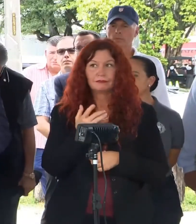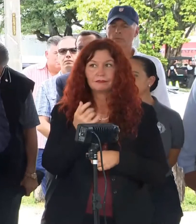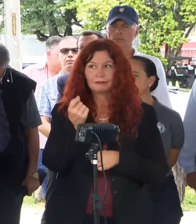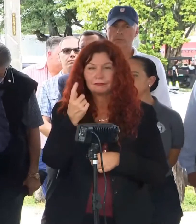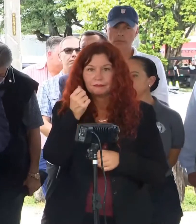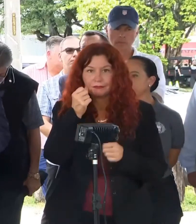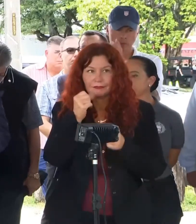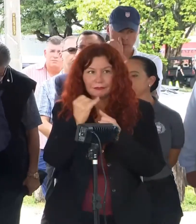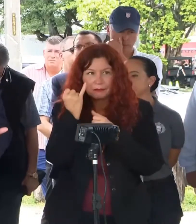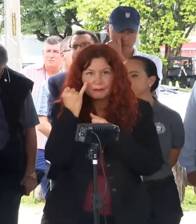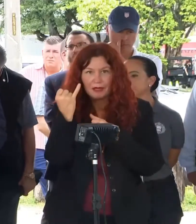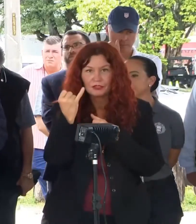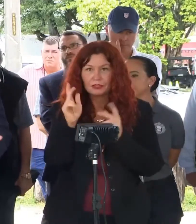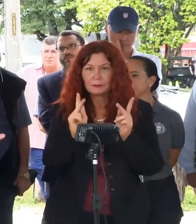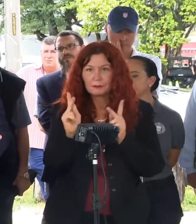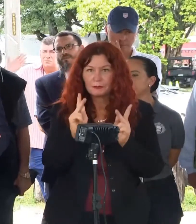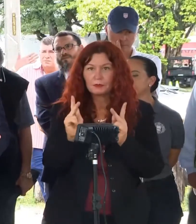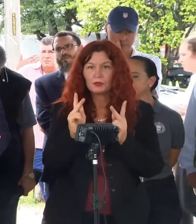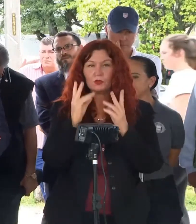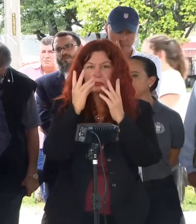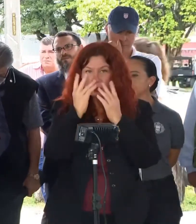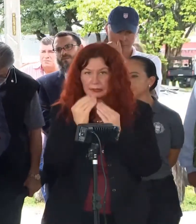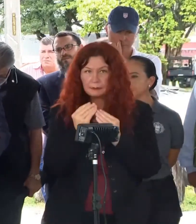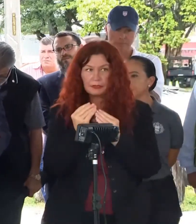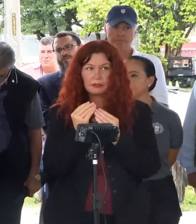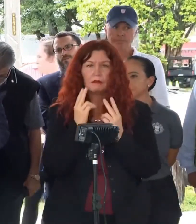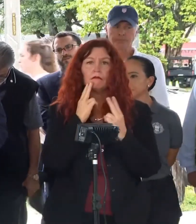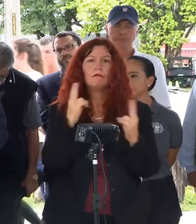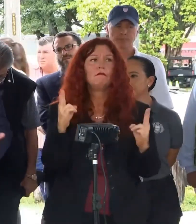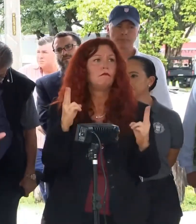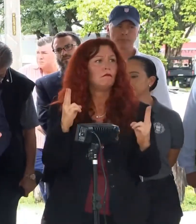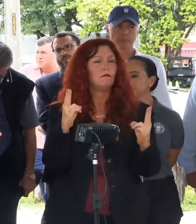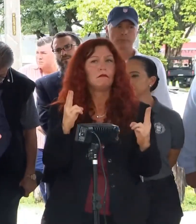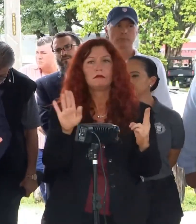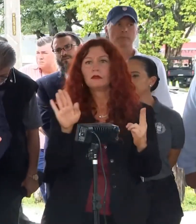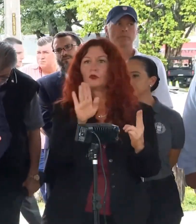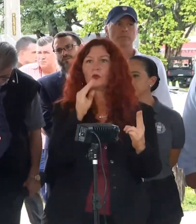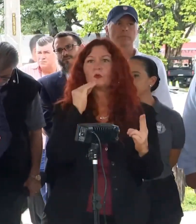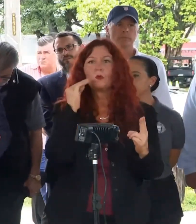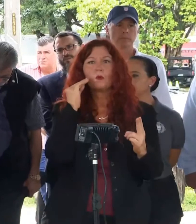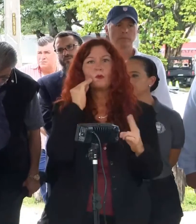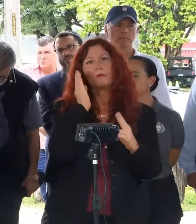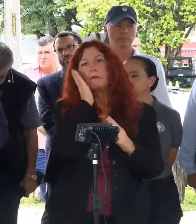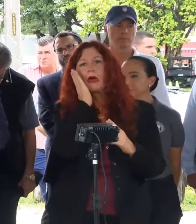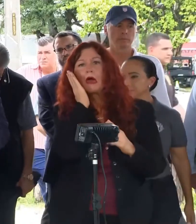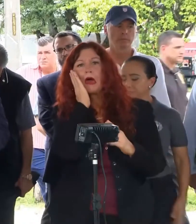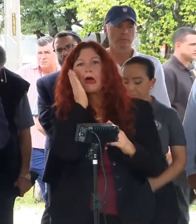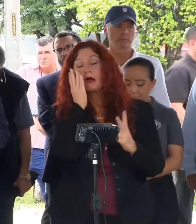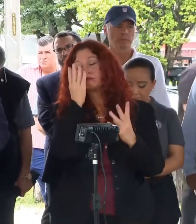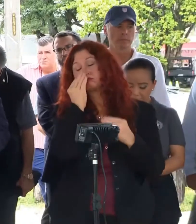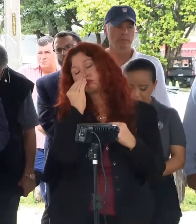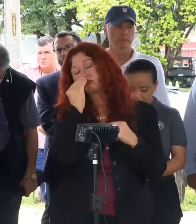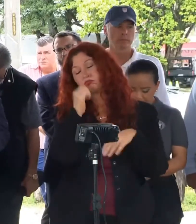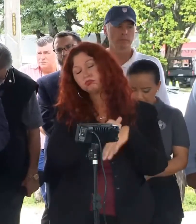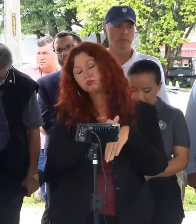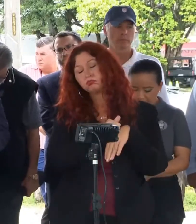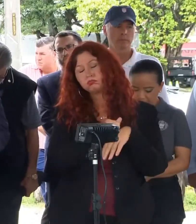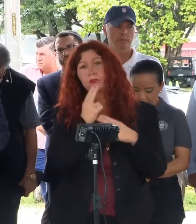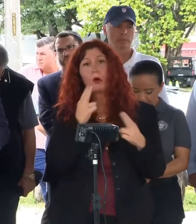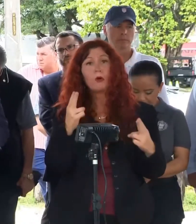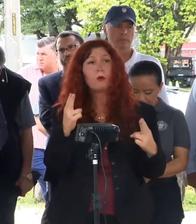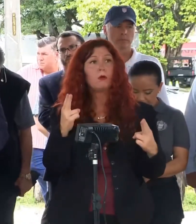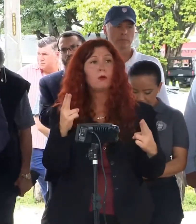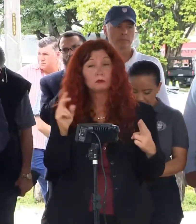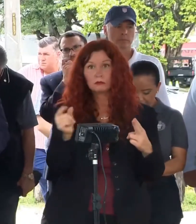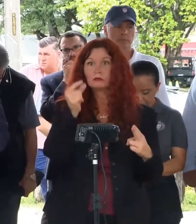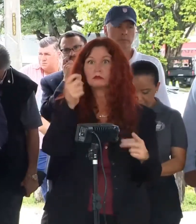bed, and then you get news that their building just collapsed, and then you're waiting to see what is the